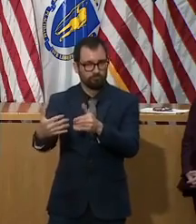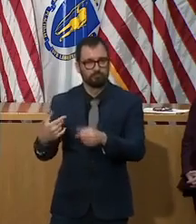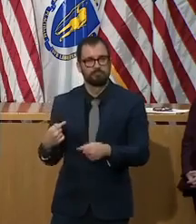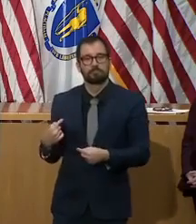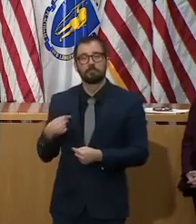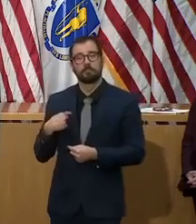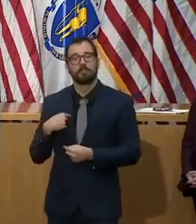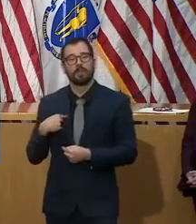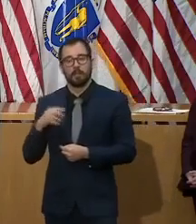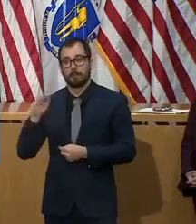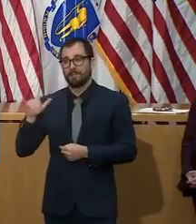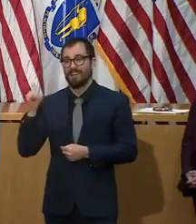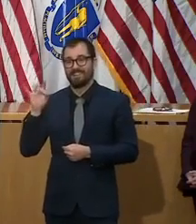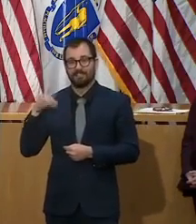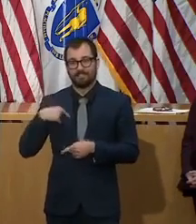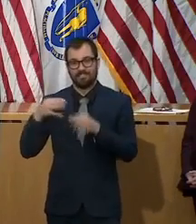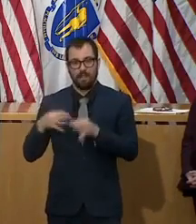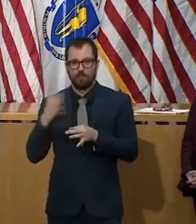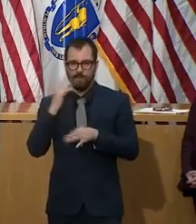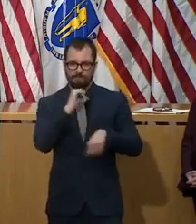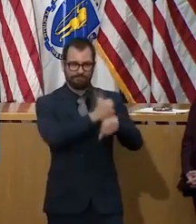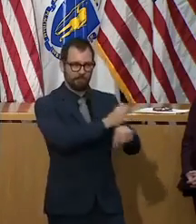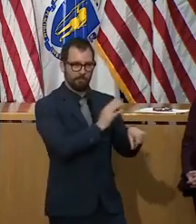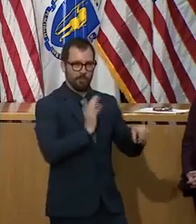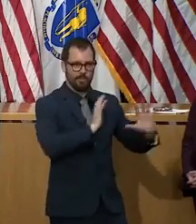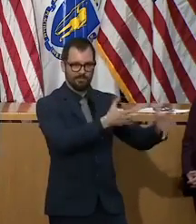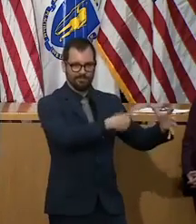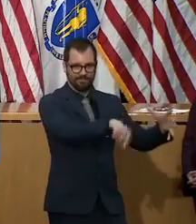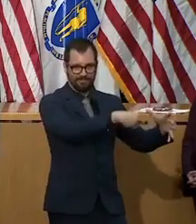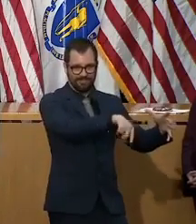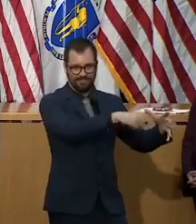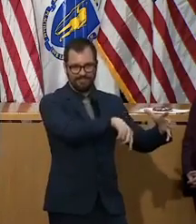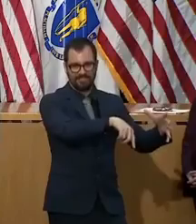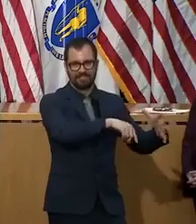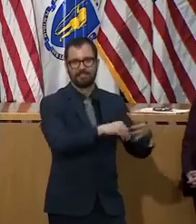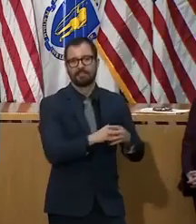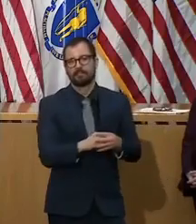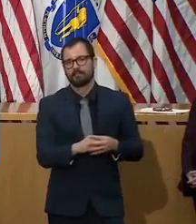recognize and understand that while we've gone up like this, we've been like this for a while, and